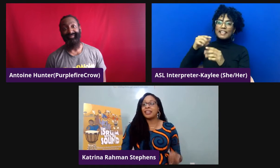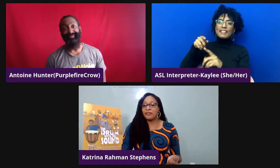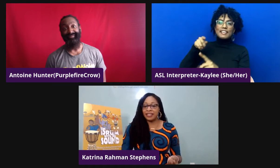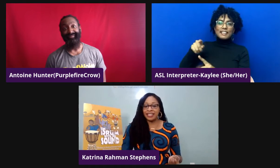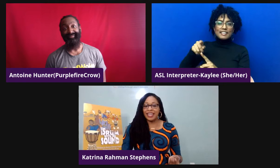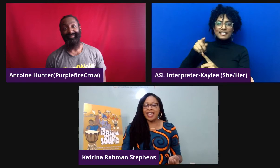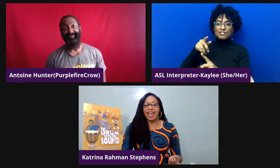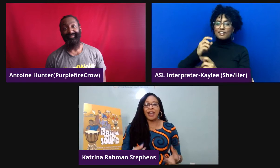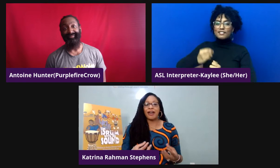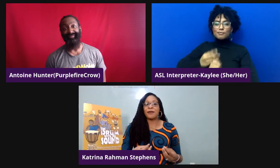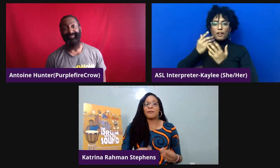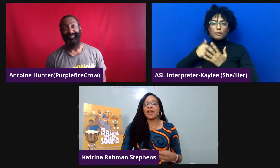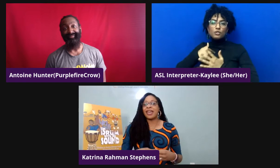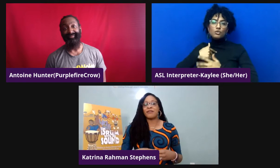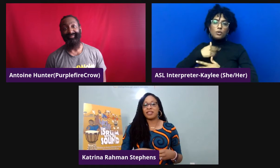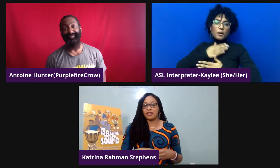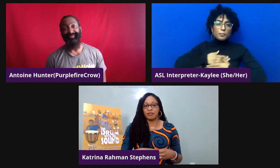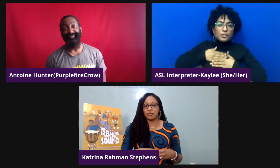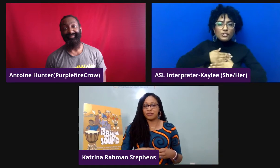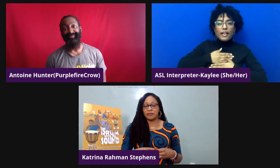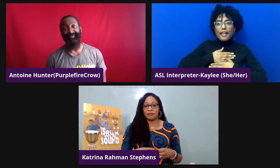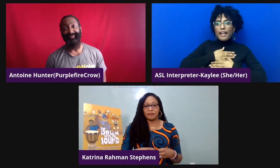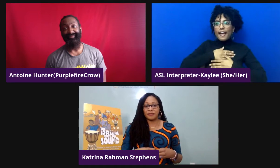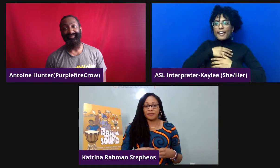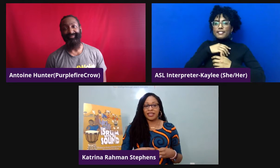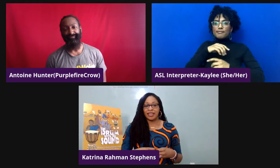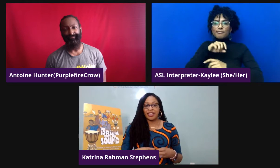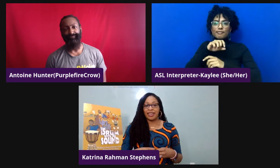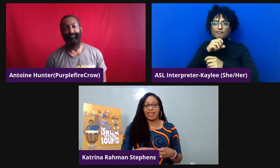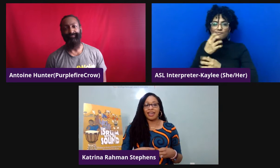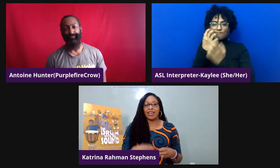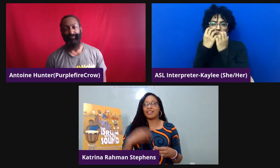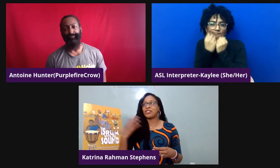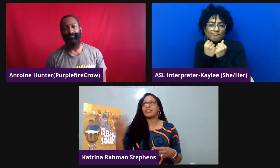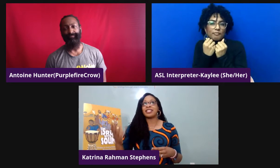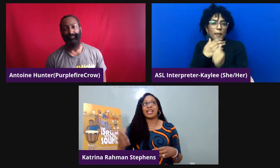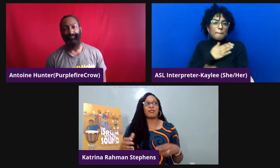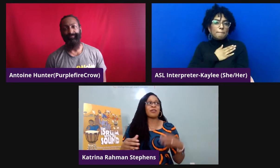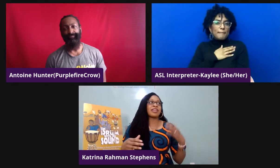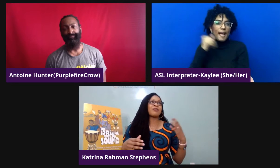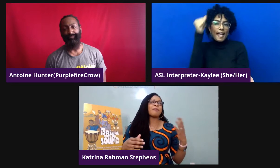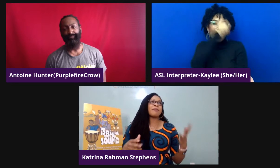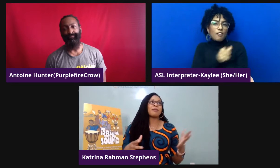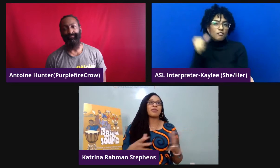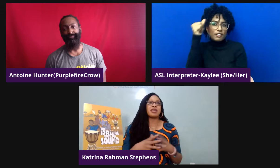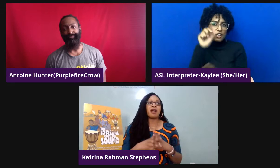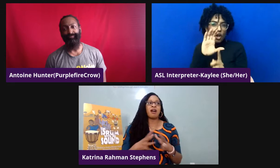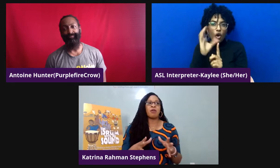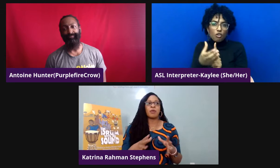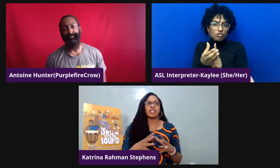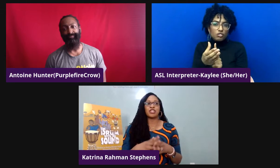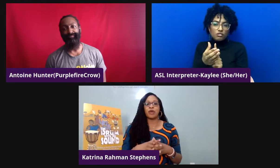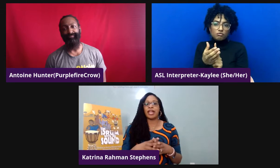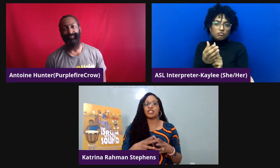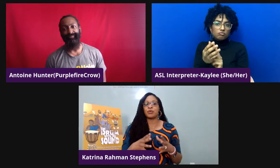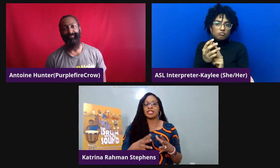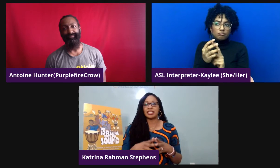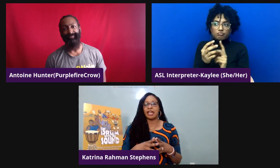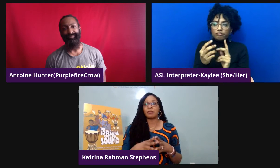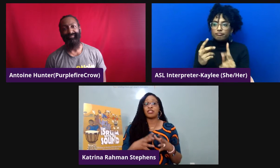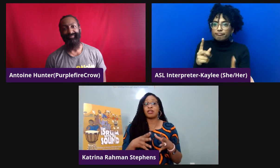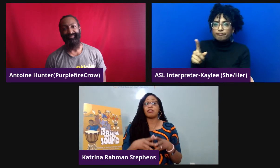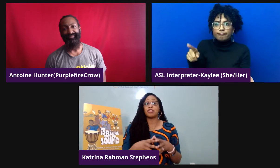and loving my African culture. As young as can remember, he always tried